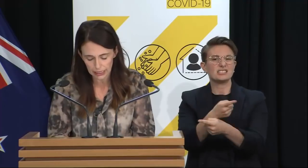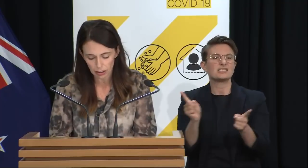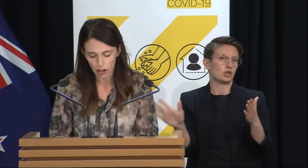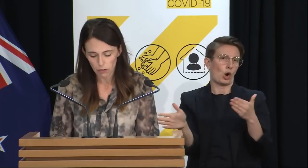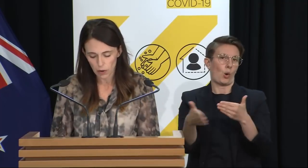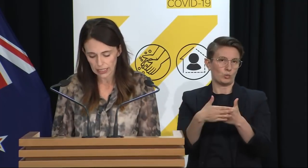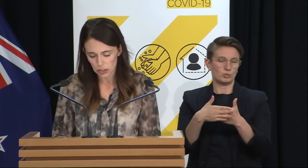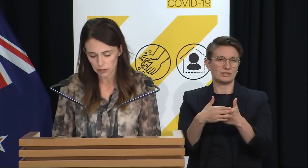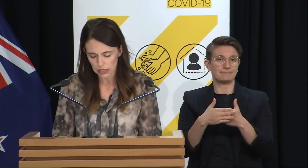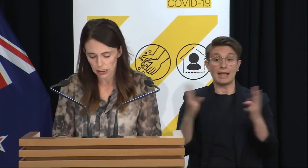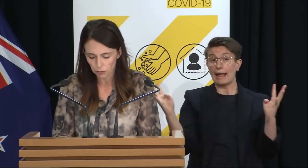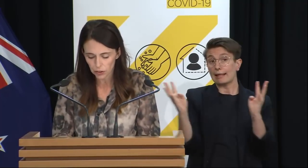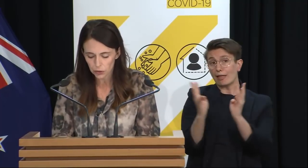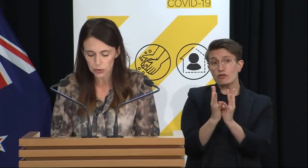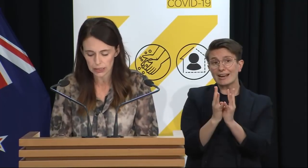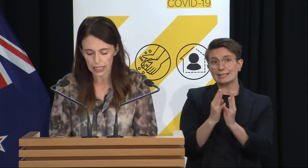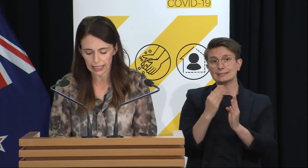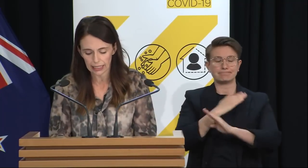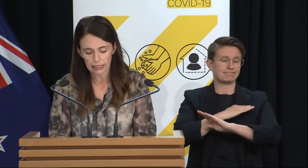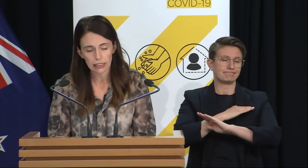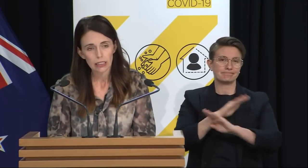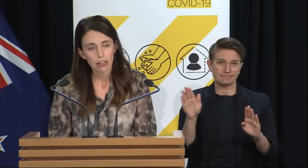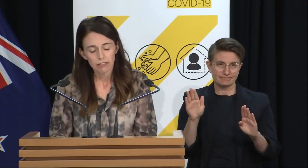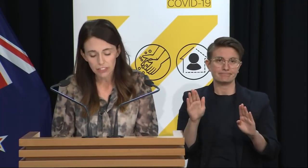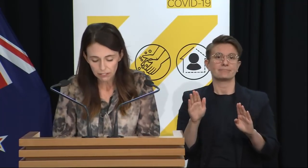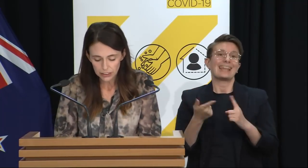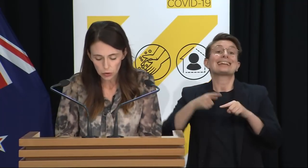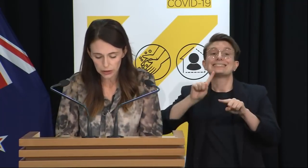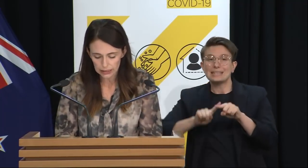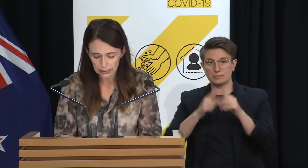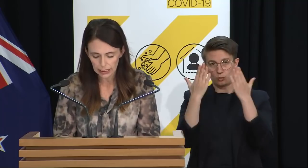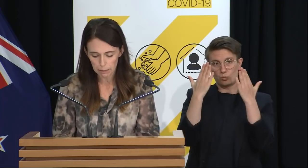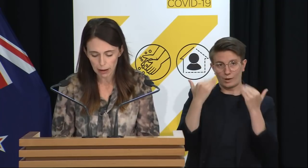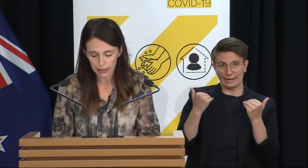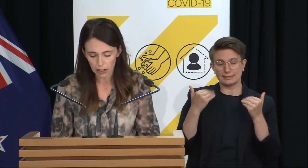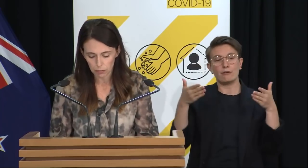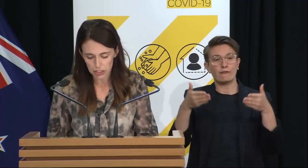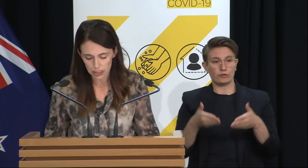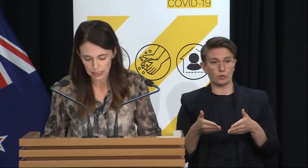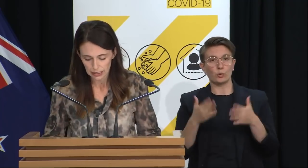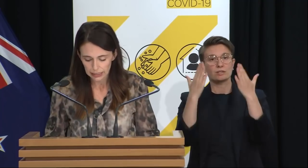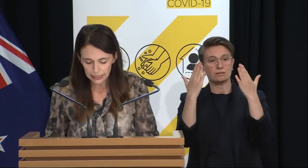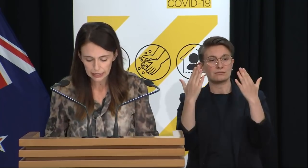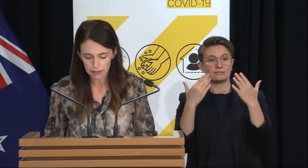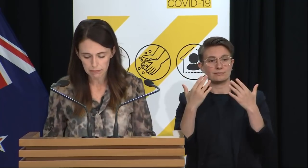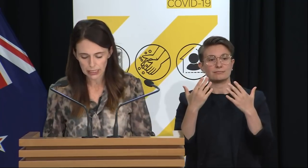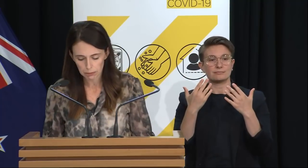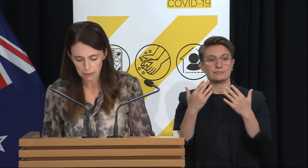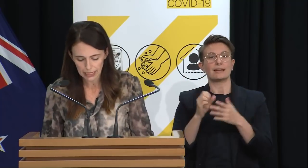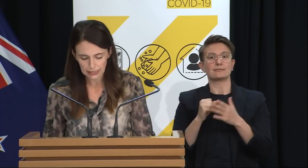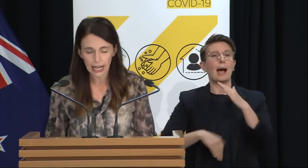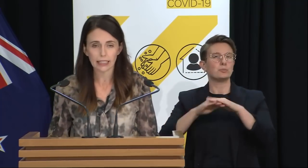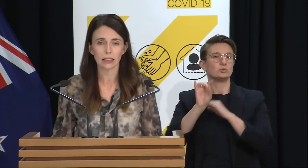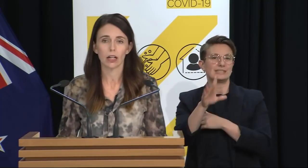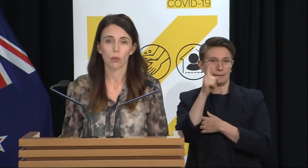groups of 10 for wedding services, funerals and tangihanga. Physical distancing and public health measures legally must